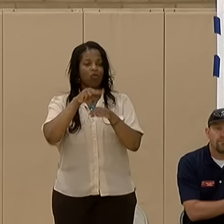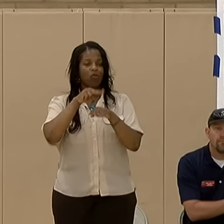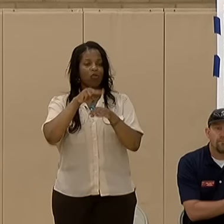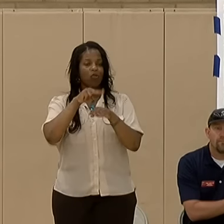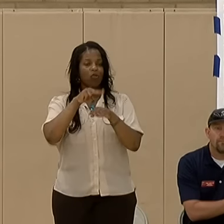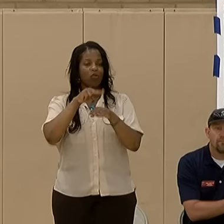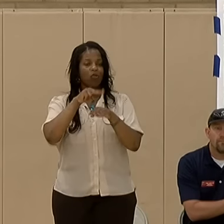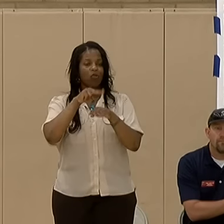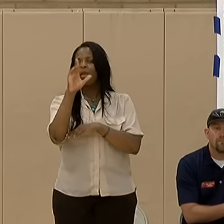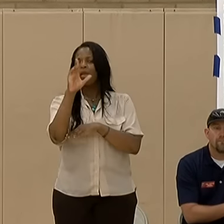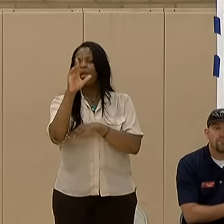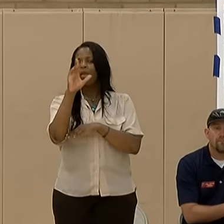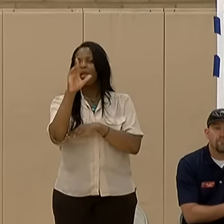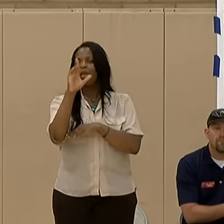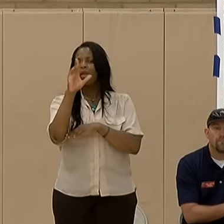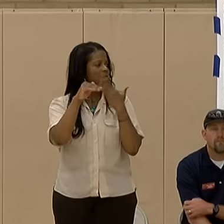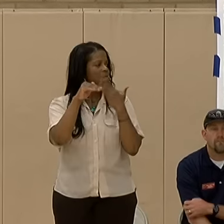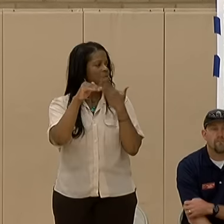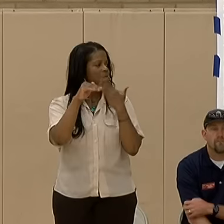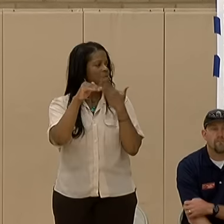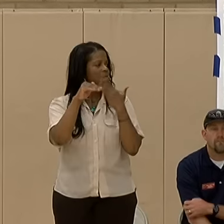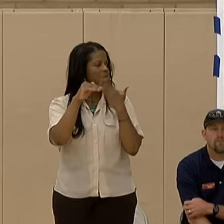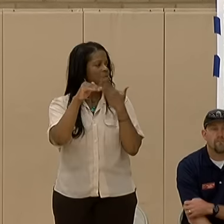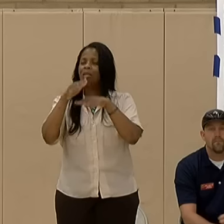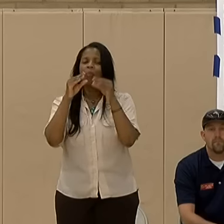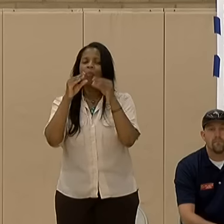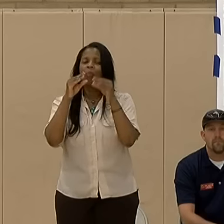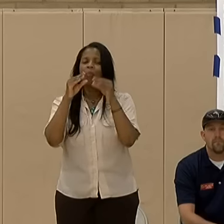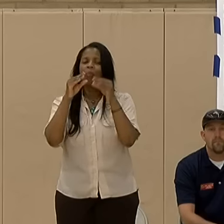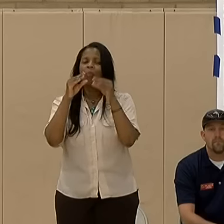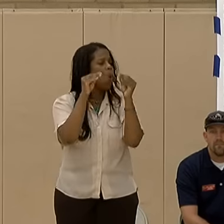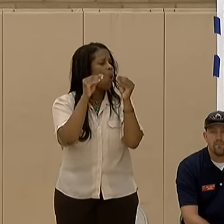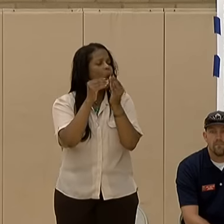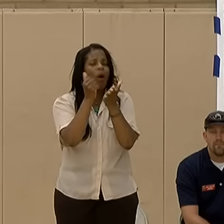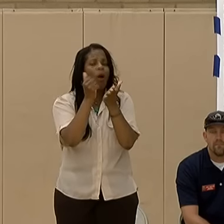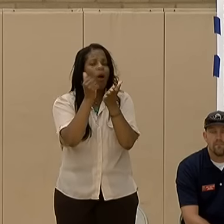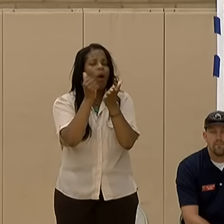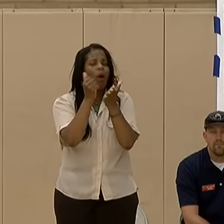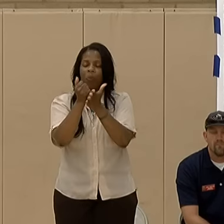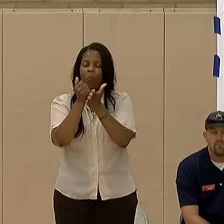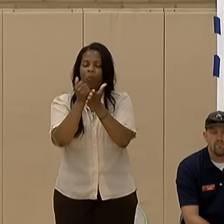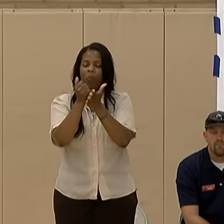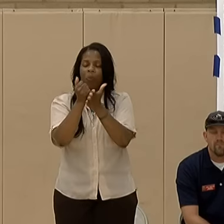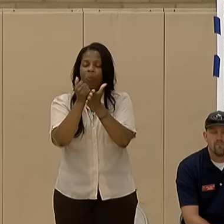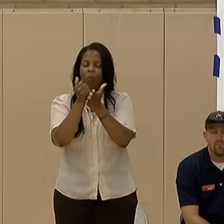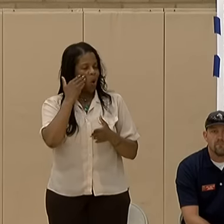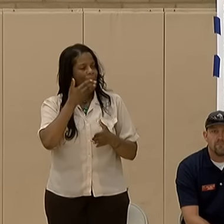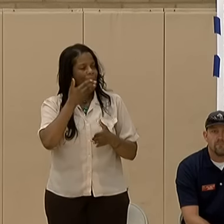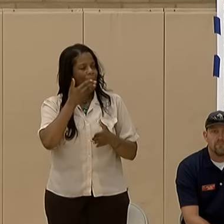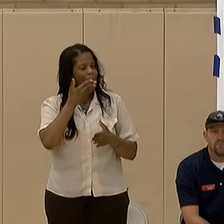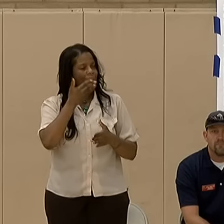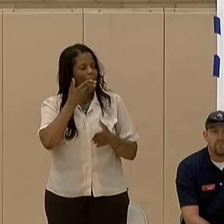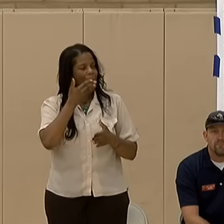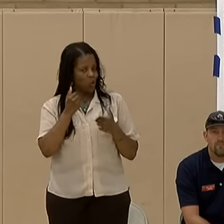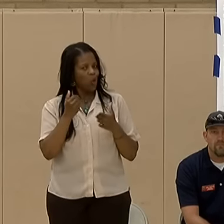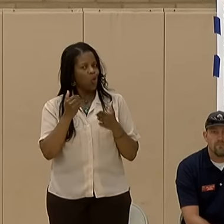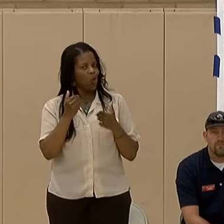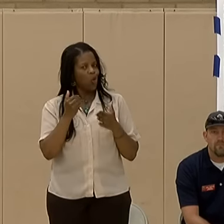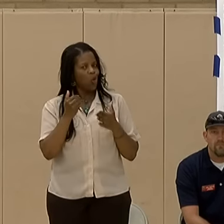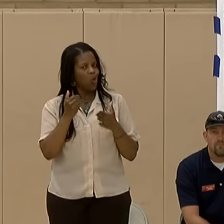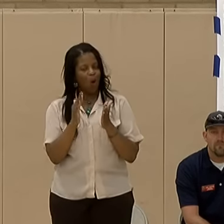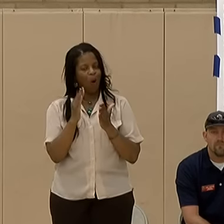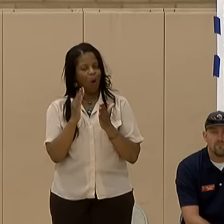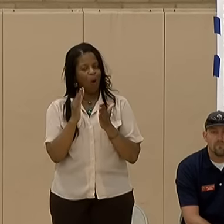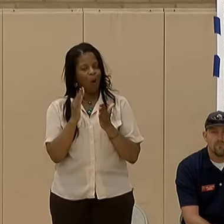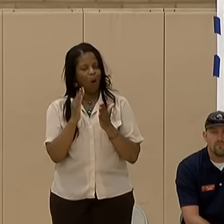we were all sending more equipment because I can tell you it's better to catch the fire when it's small than